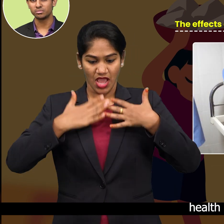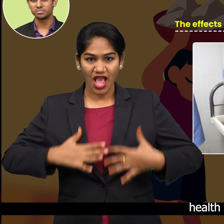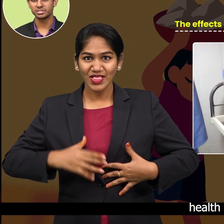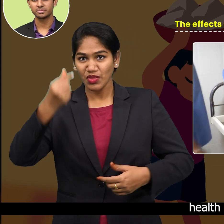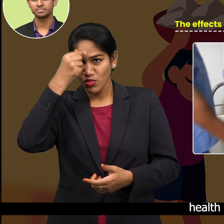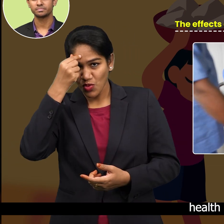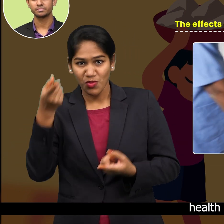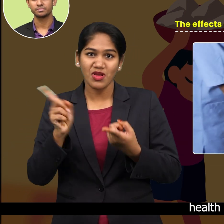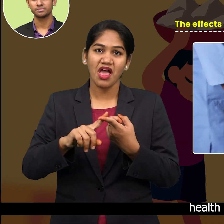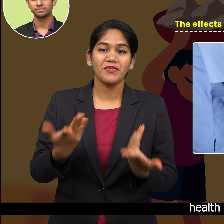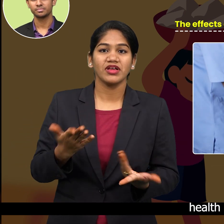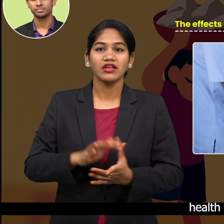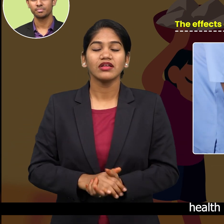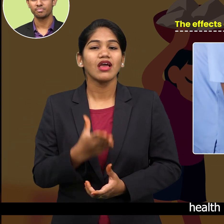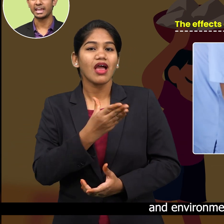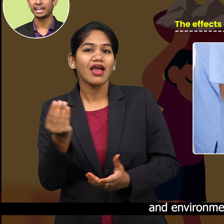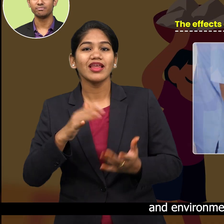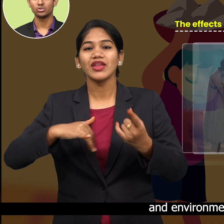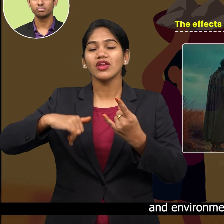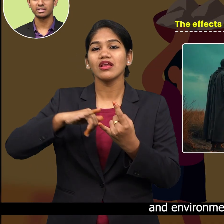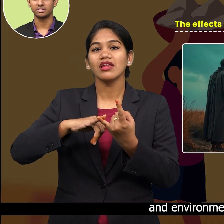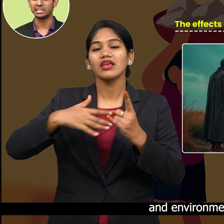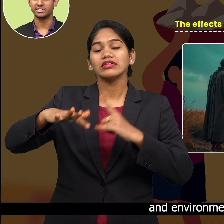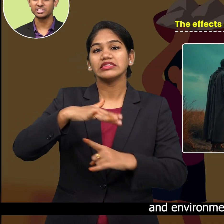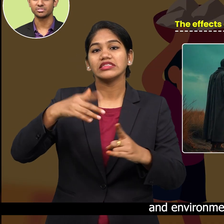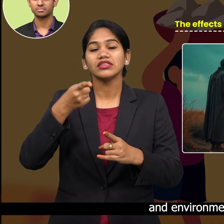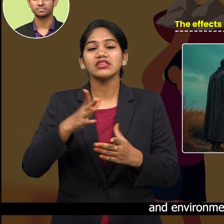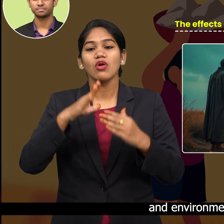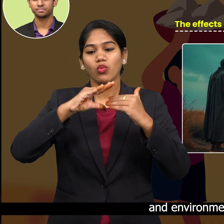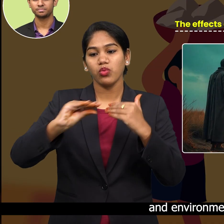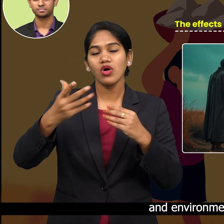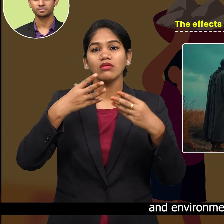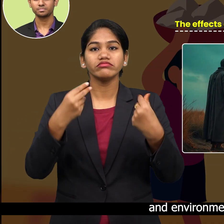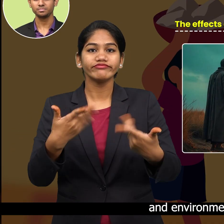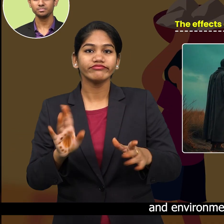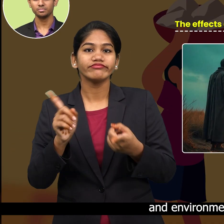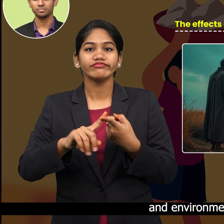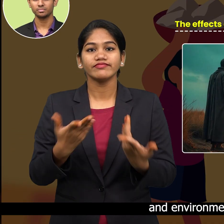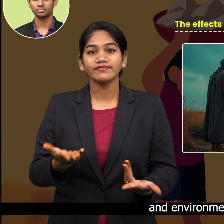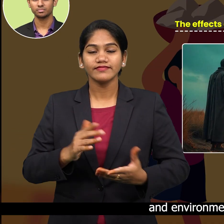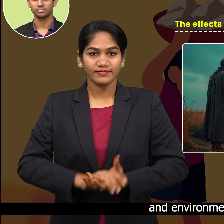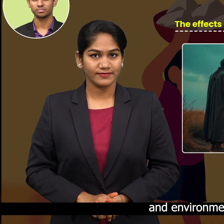health problems, and environmental degradation.